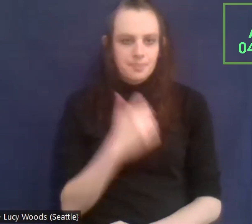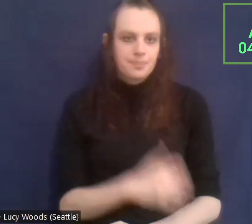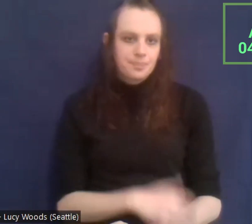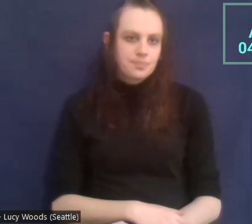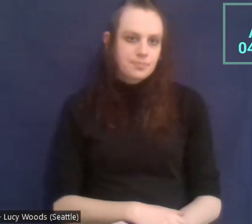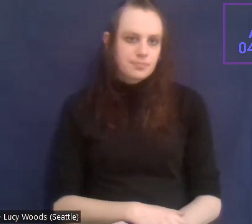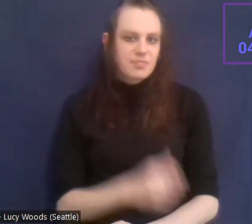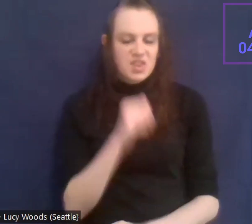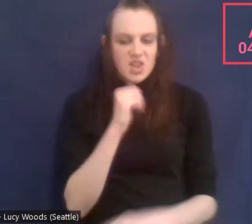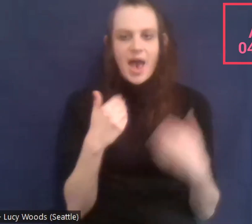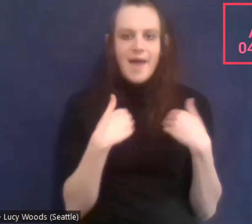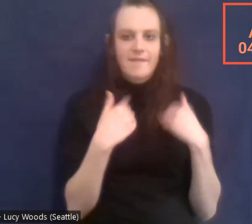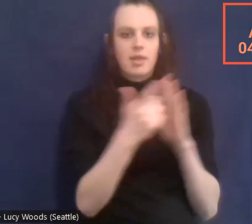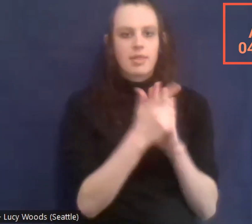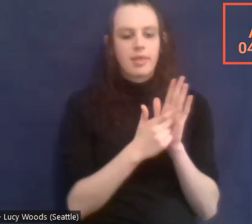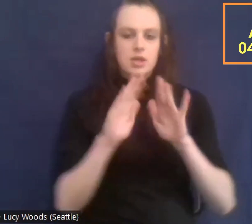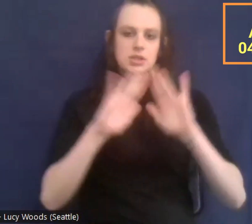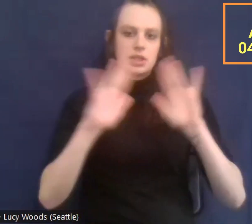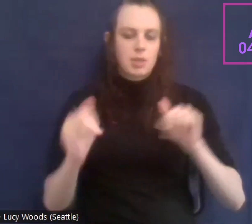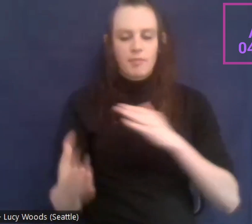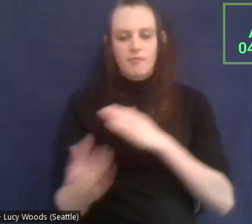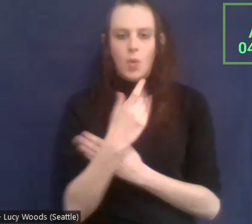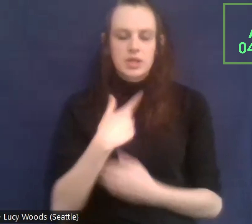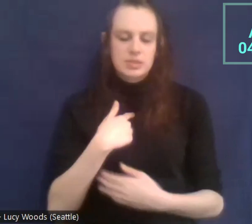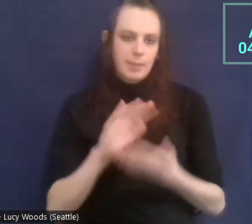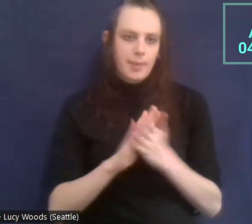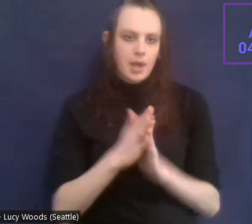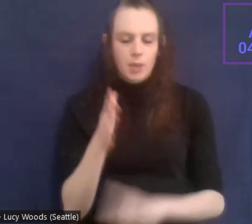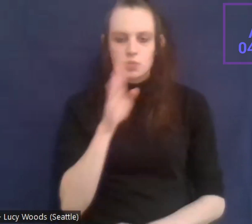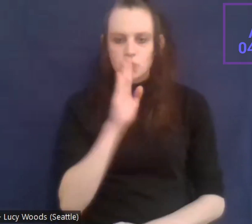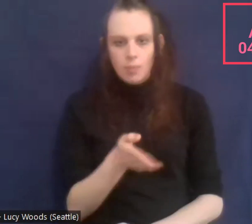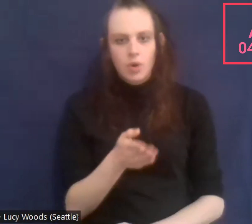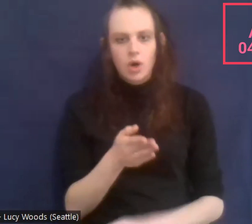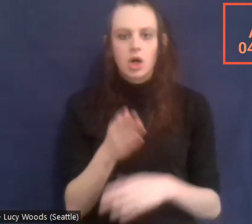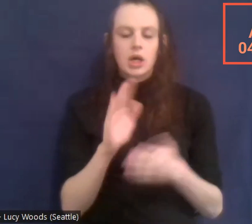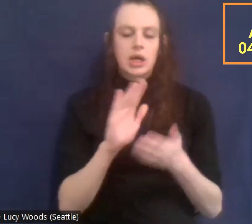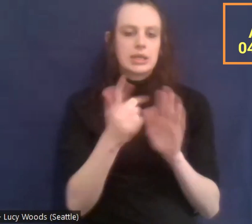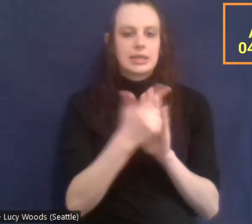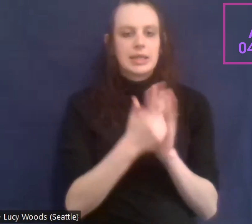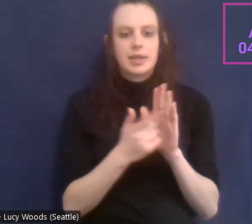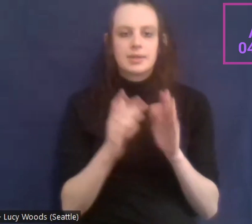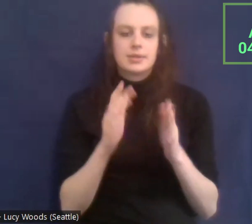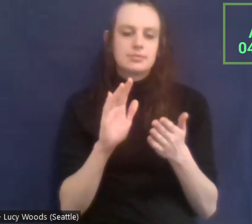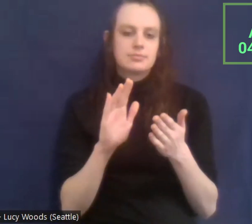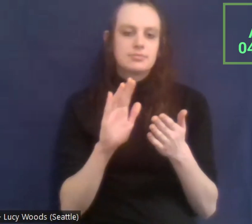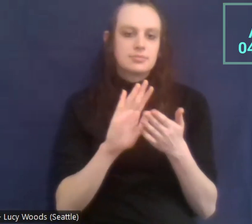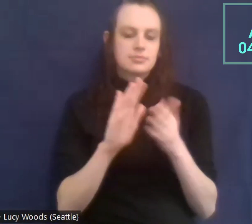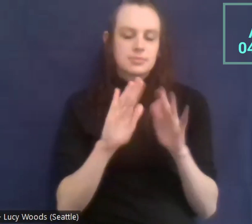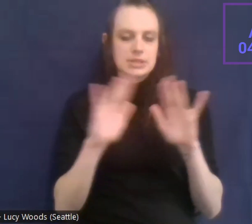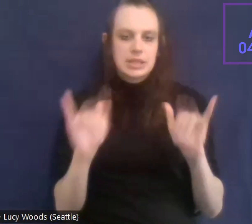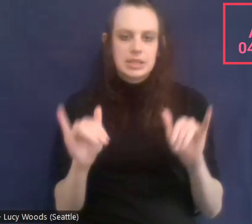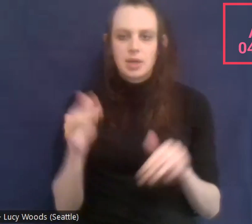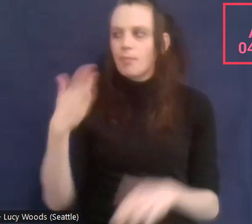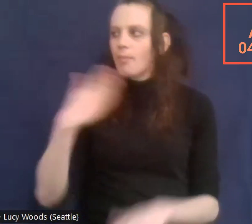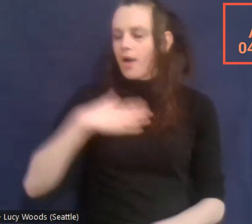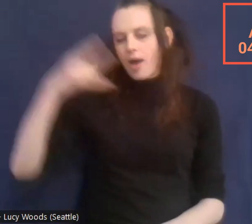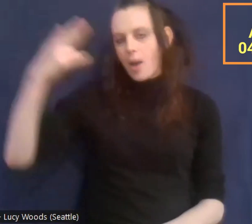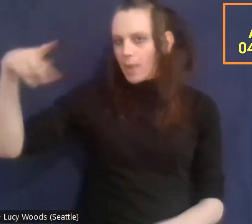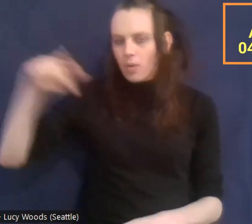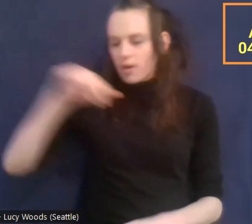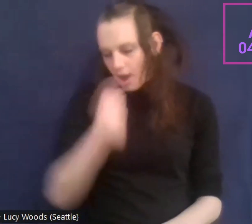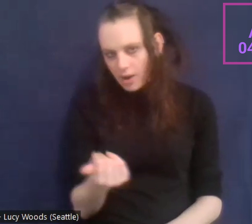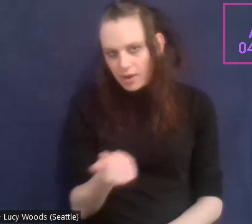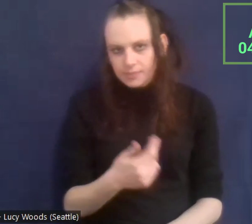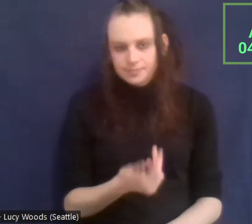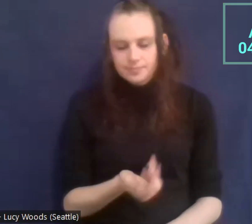the legal system being my higher power, So fast forward, I've got an eye on the clock. I got 4 minutes